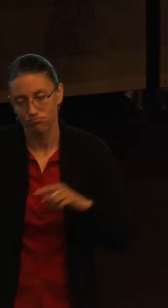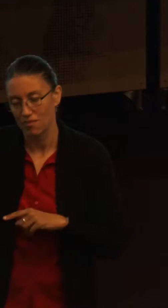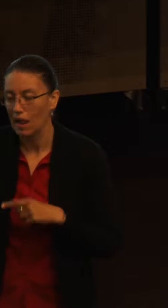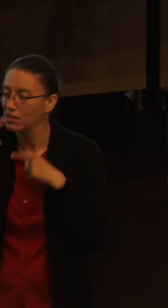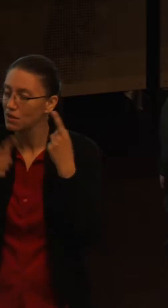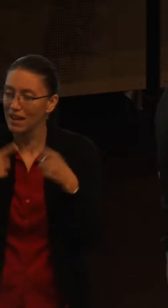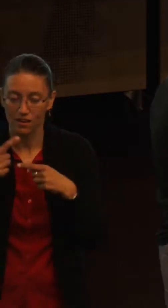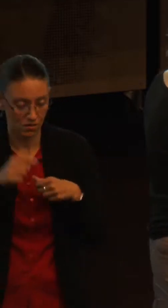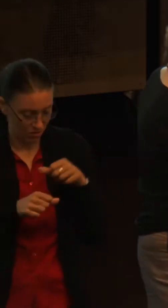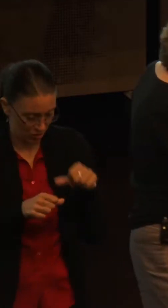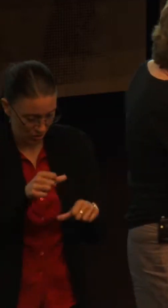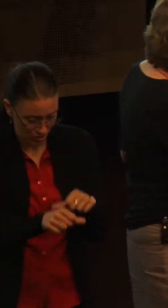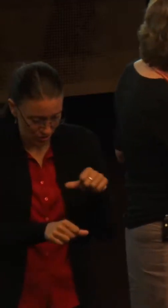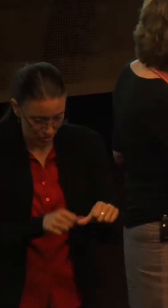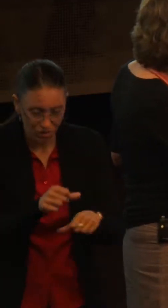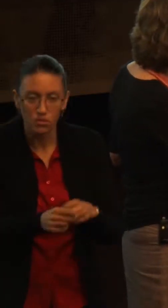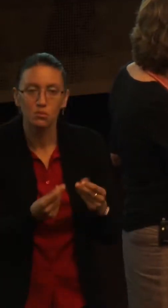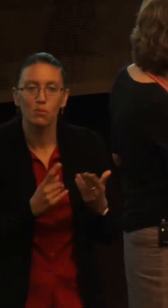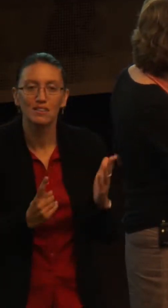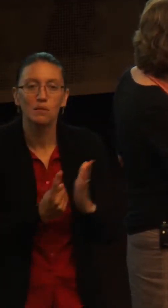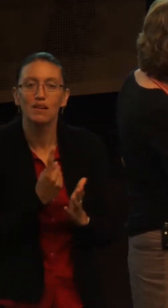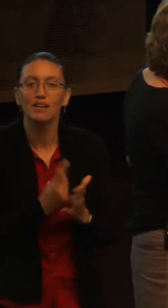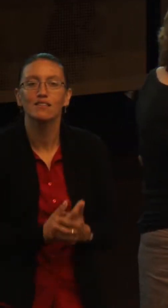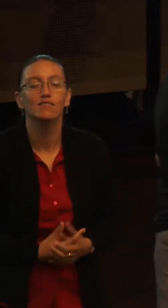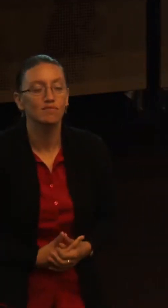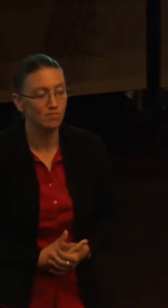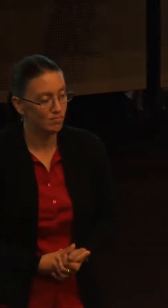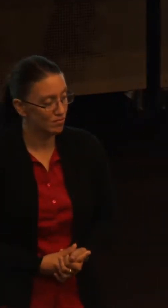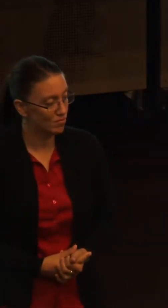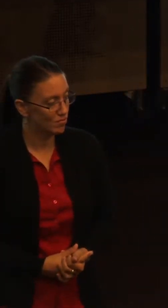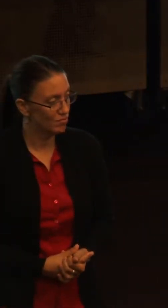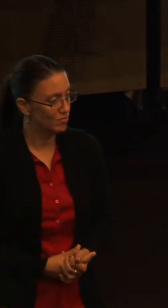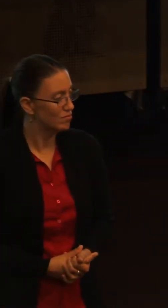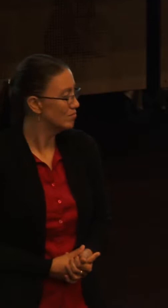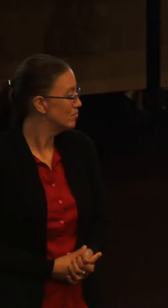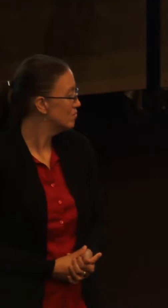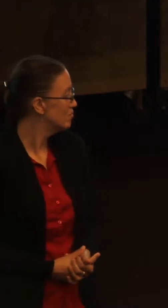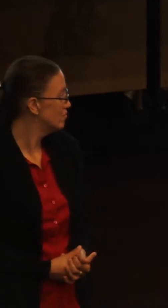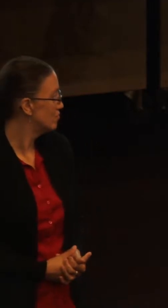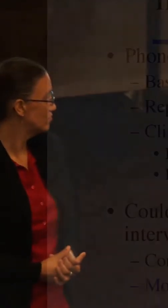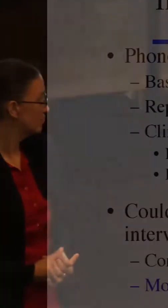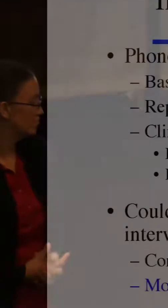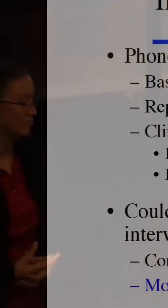is step you through some of what seems to be going on in this case.